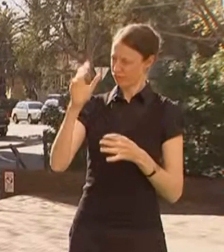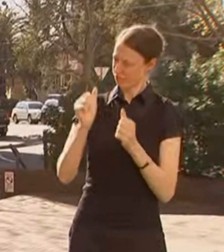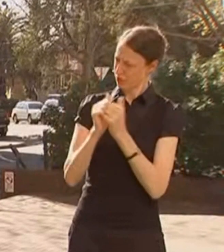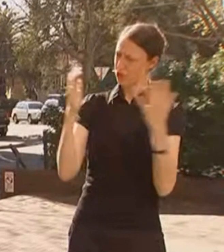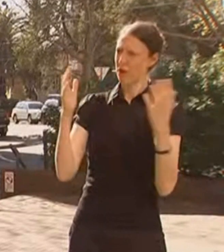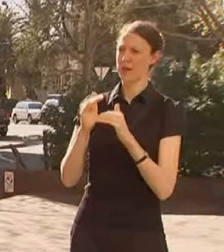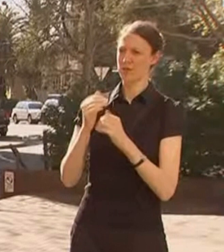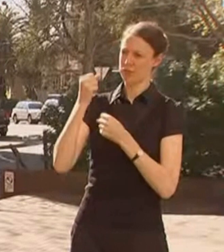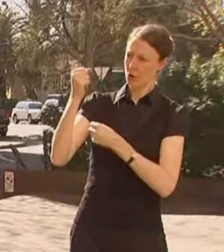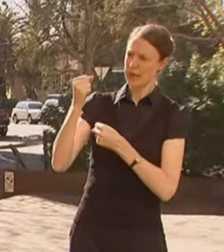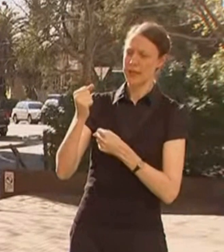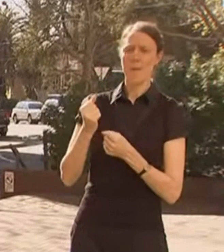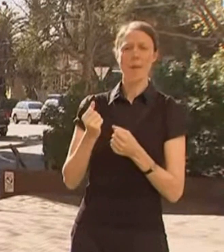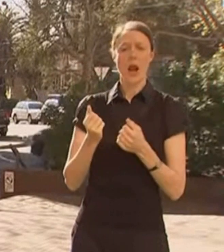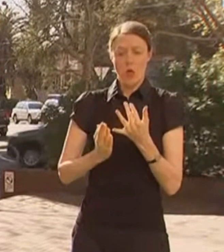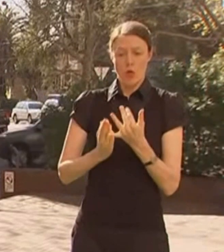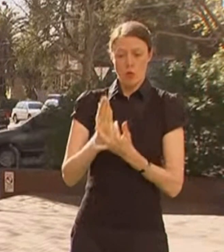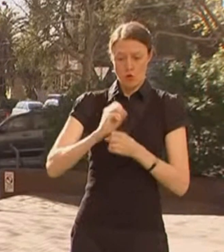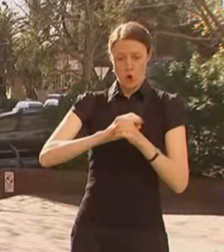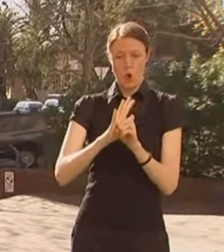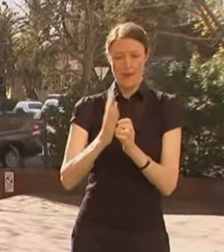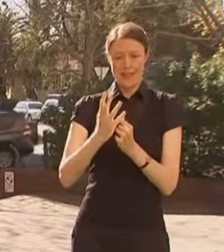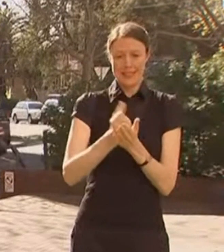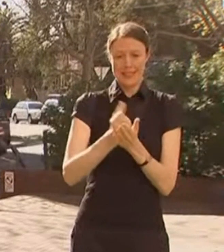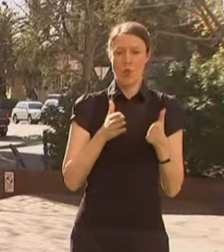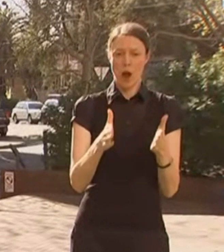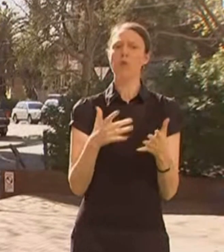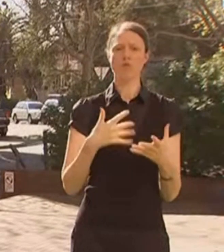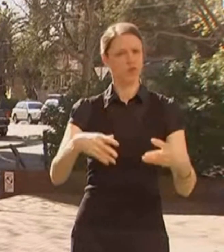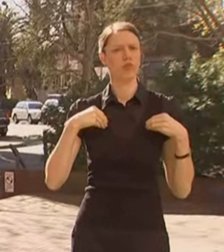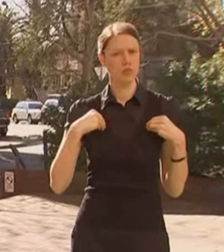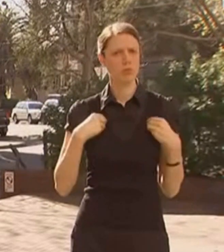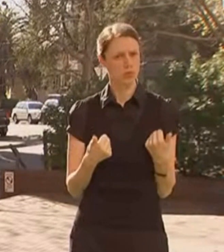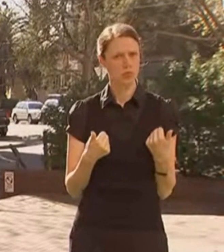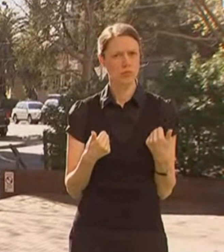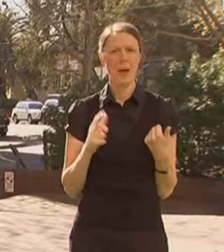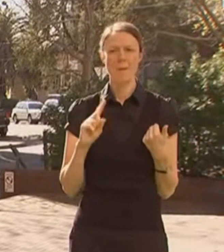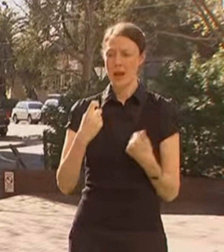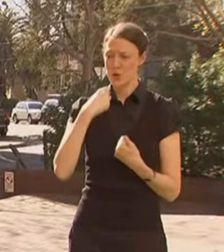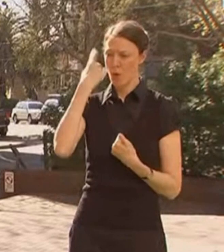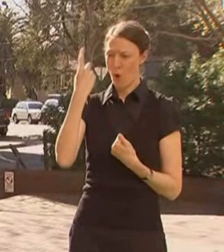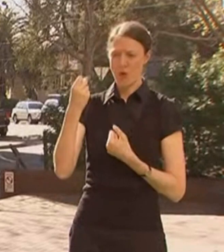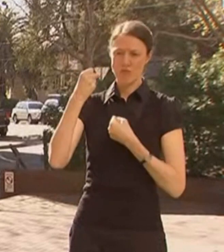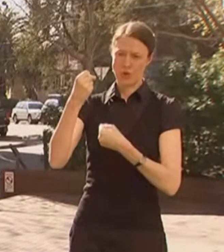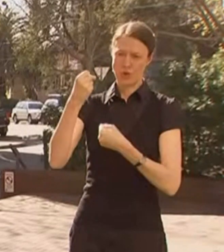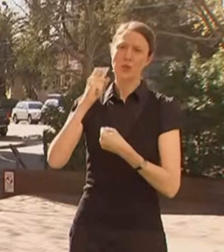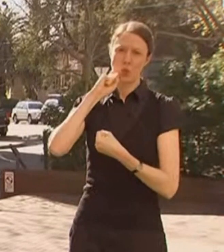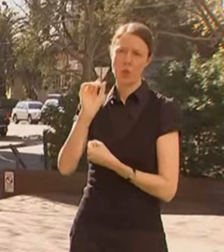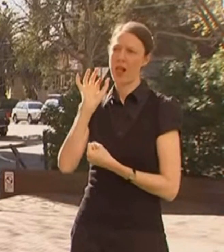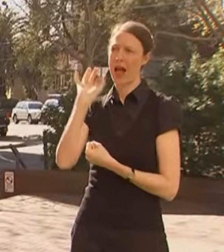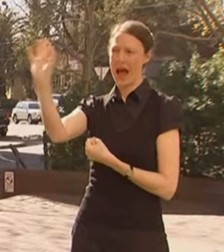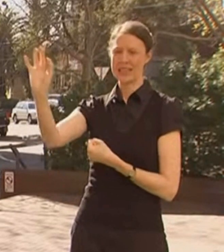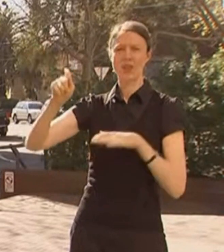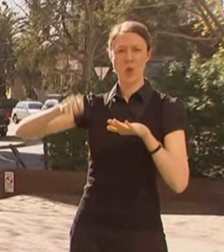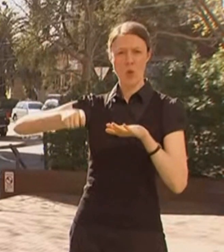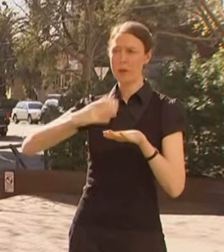made the decision to express their views strongly in a COVID-safe way, which is the comments we made yesterday and the day before, that would have